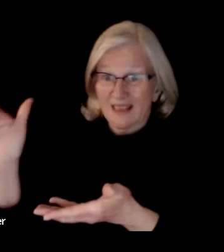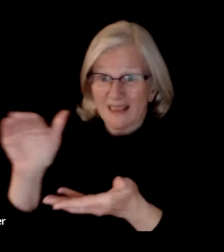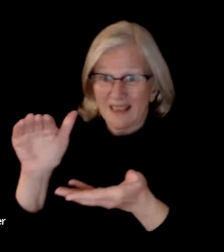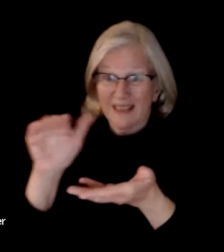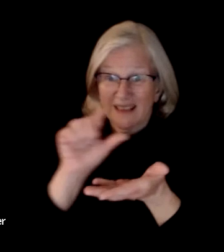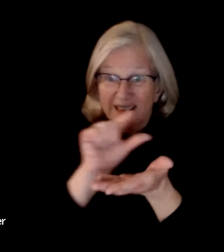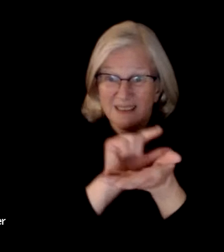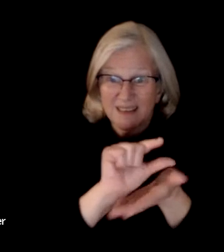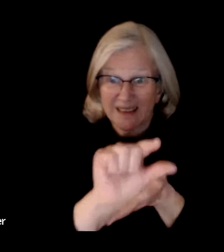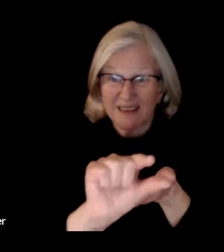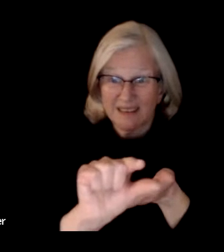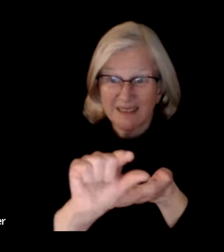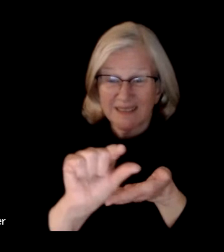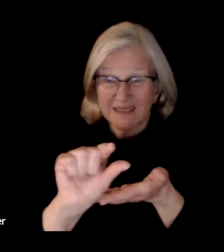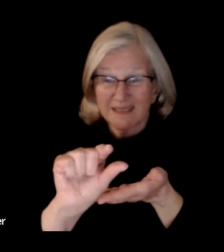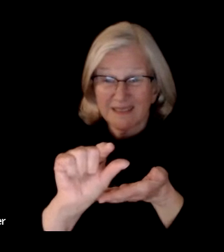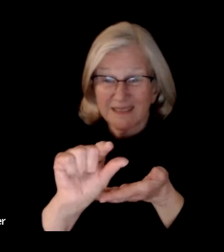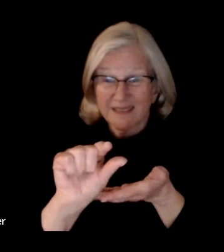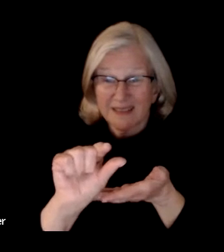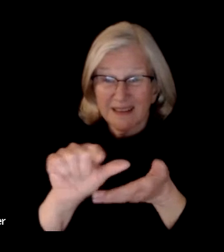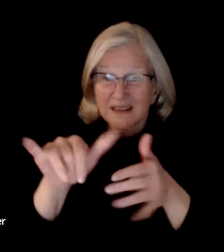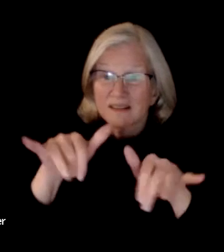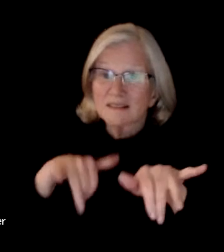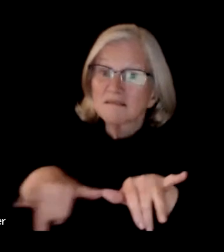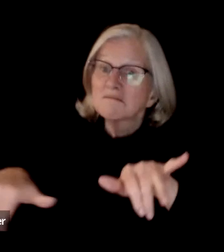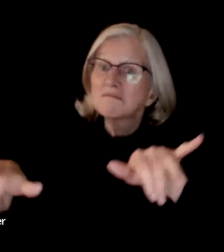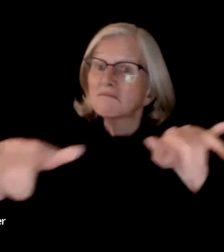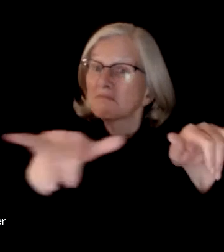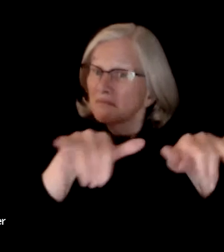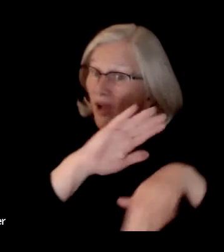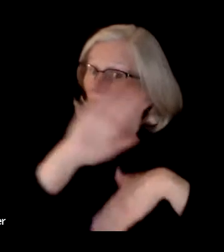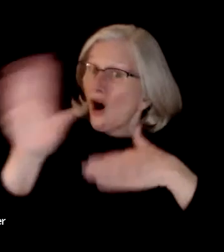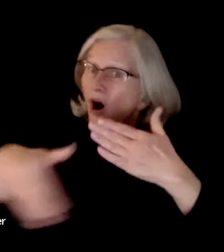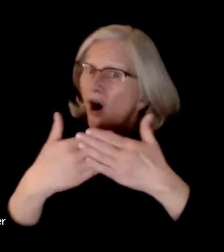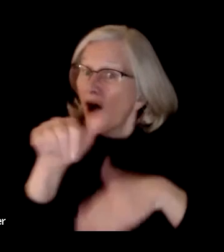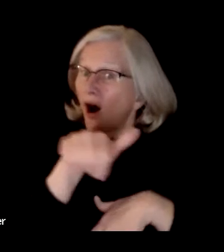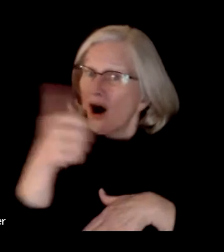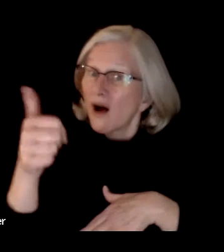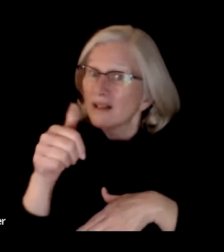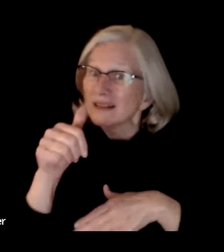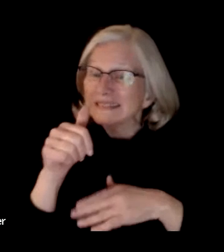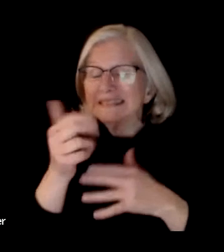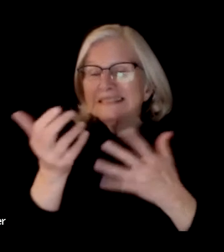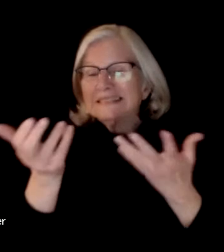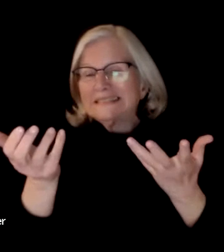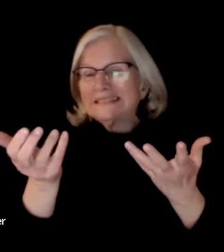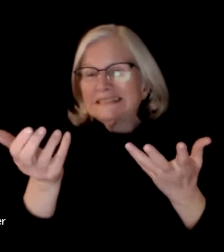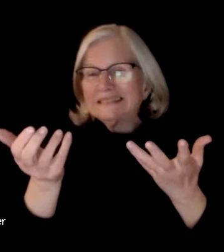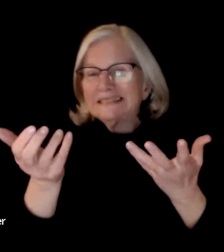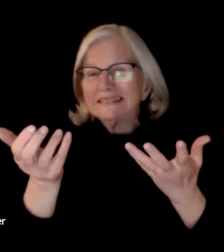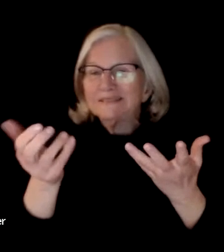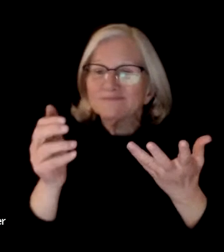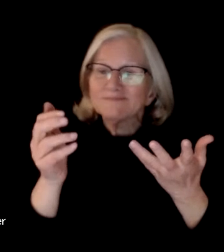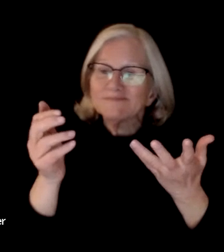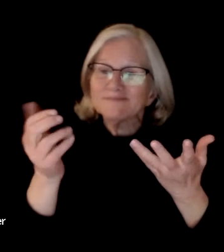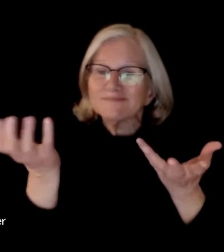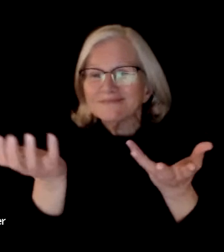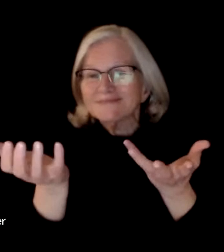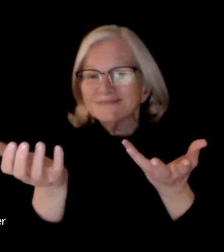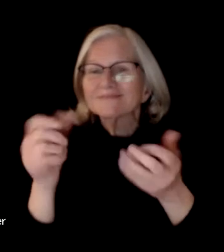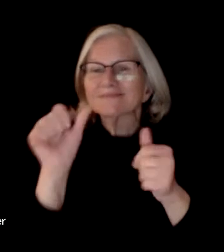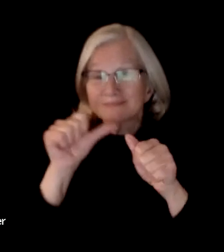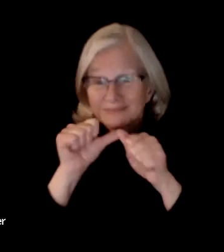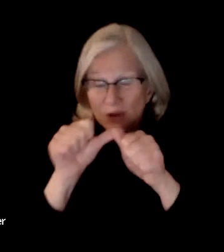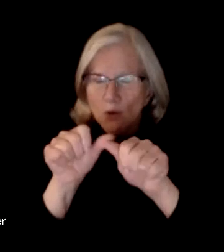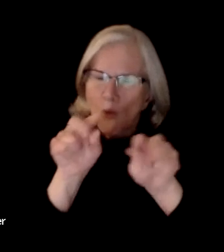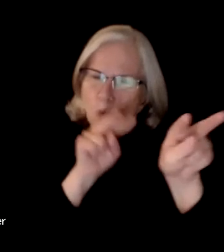Is that pretty widespread around the state? I'm sorry if that question. Oh, yes, we're continuing to look at